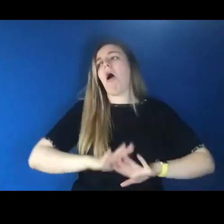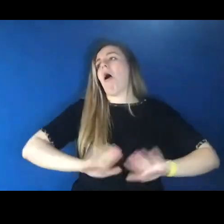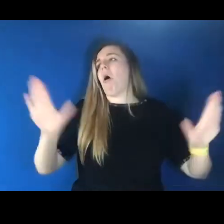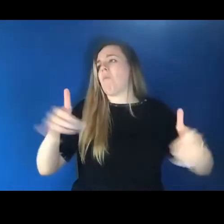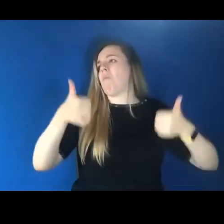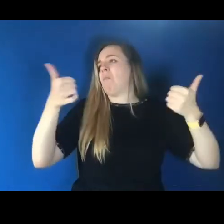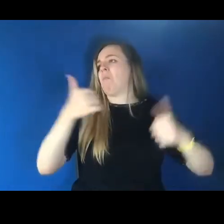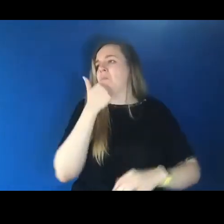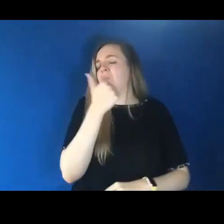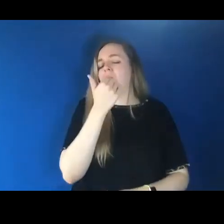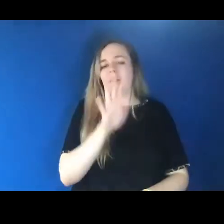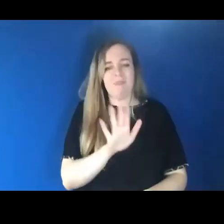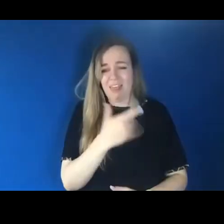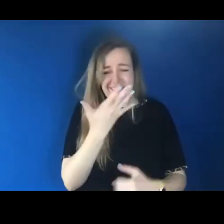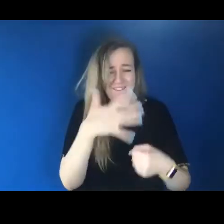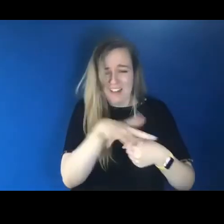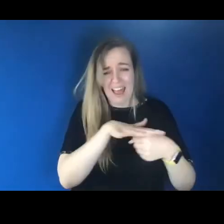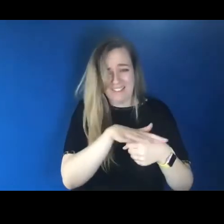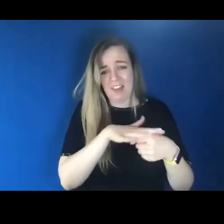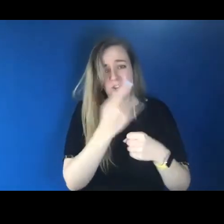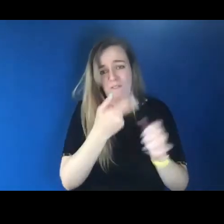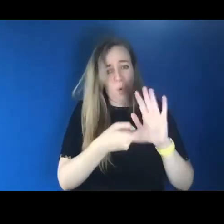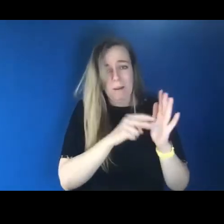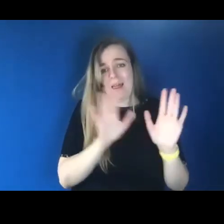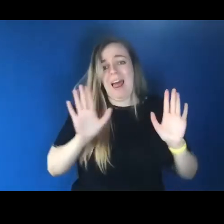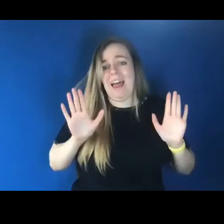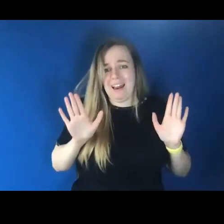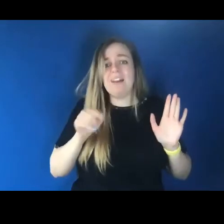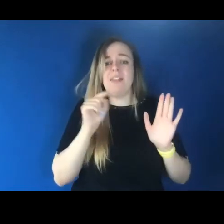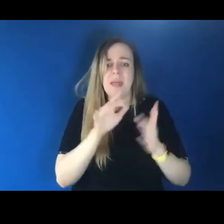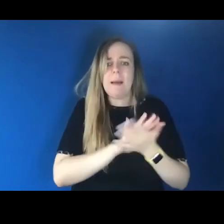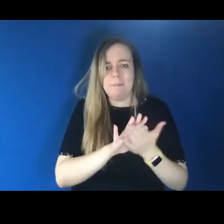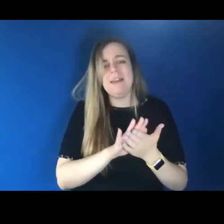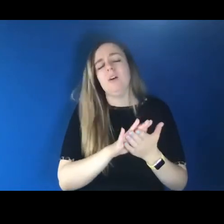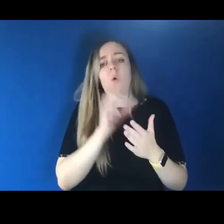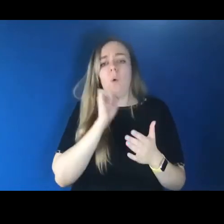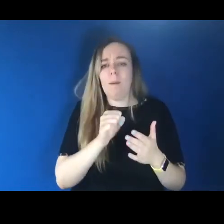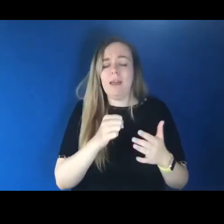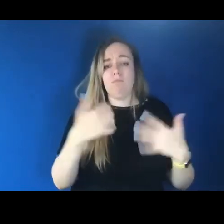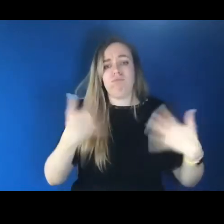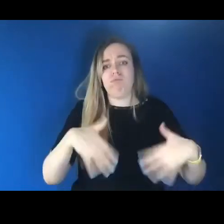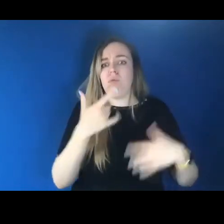it. That's just 5 areas of one plan. And actually this indicates there's going to be a huge